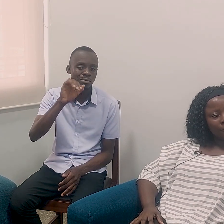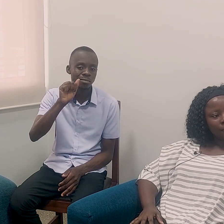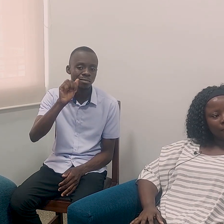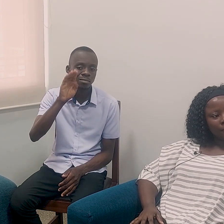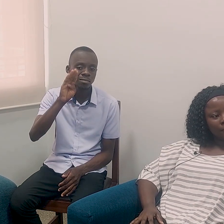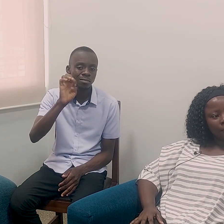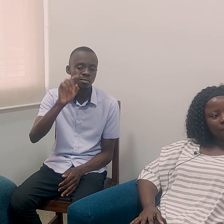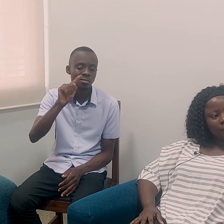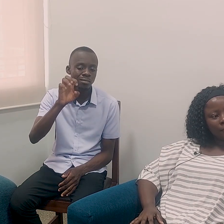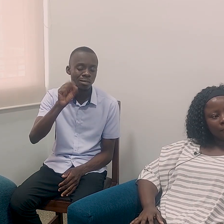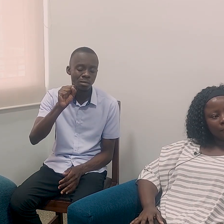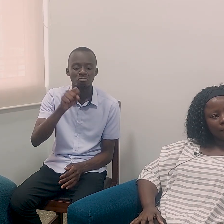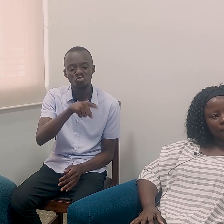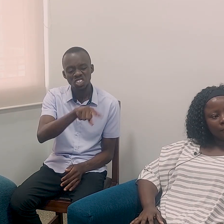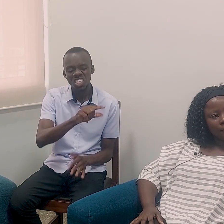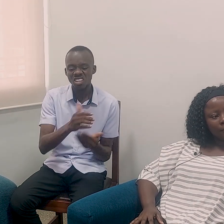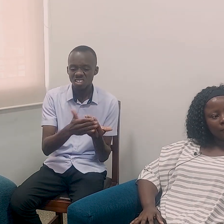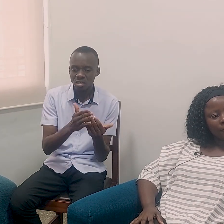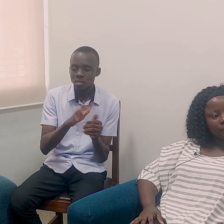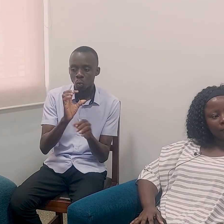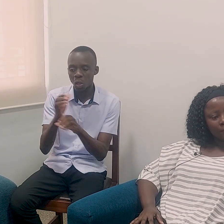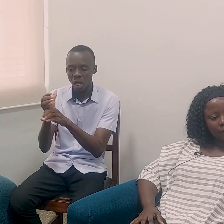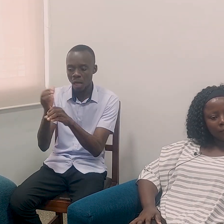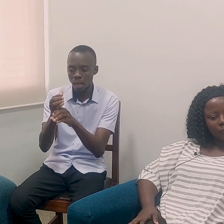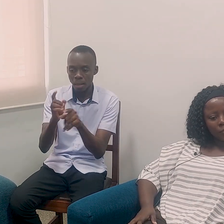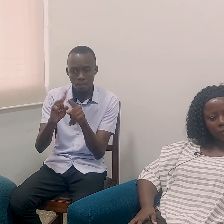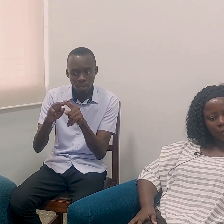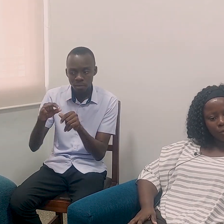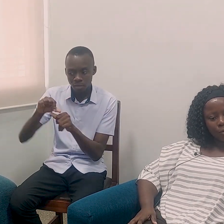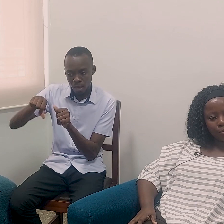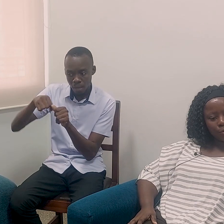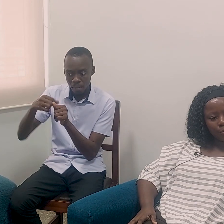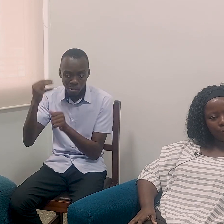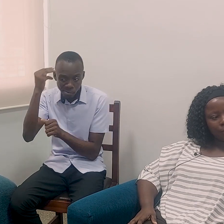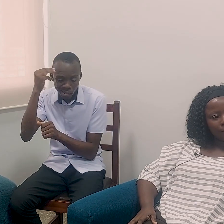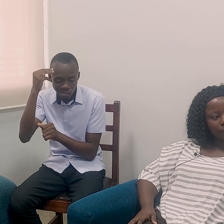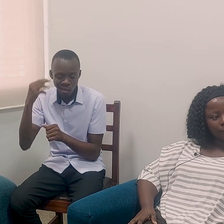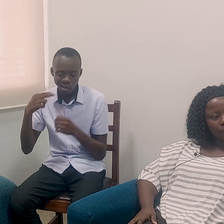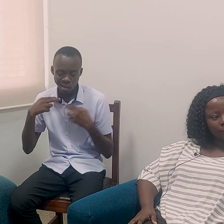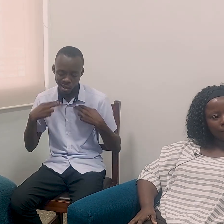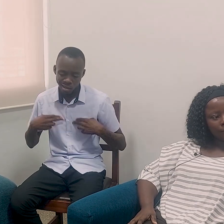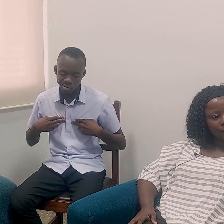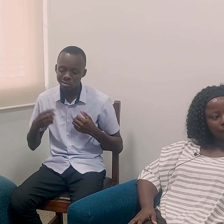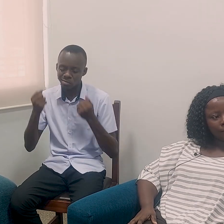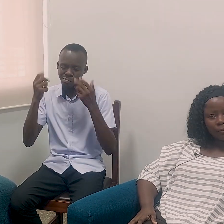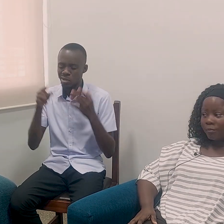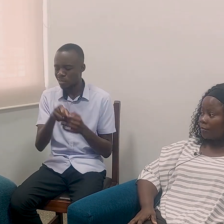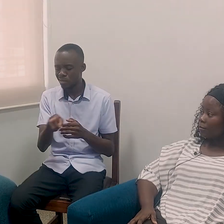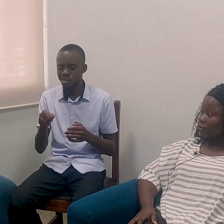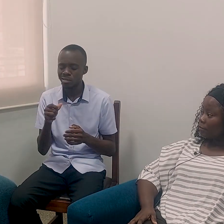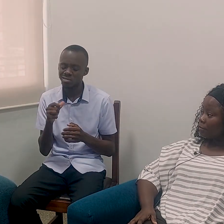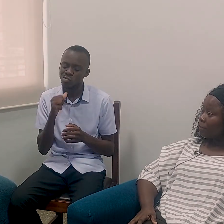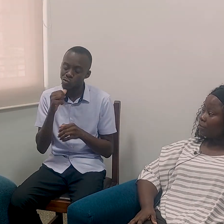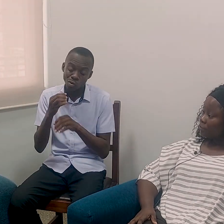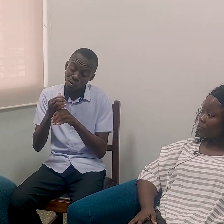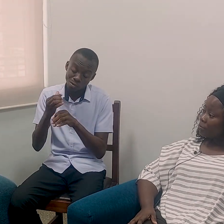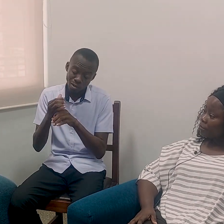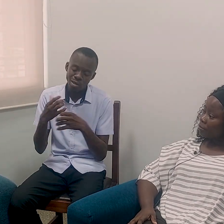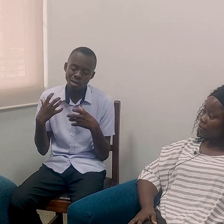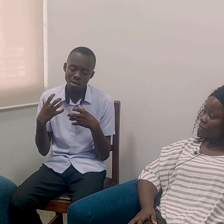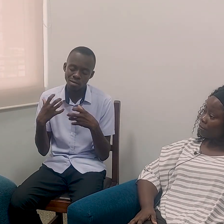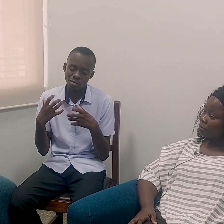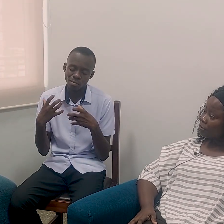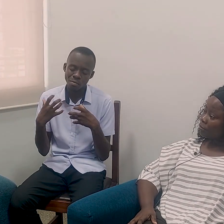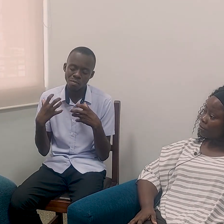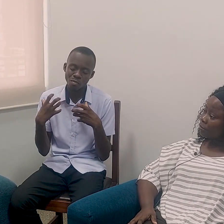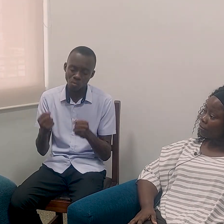we lack a bit, which you both have mentioned. So thank you so much. So the next part of our conversation is Excuse me, about... let me just add a little bit to that. Okay. Like I